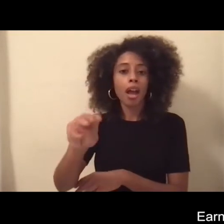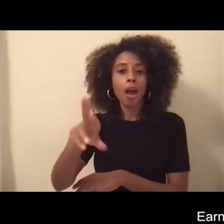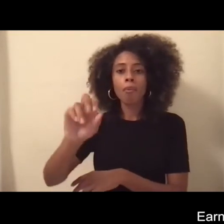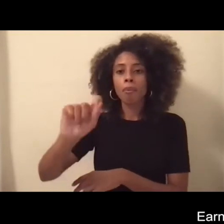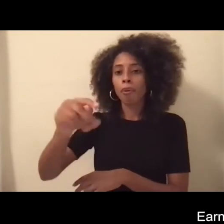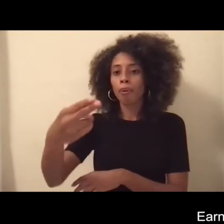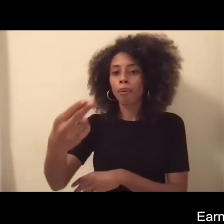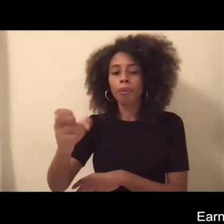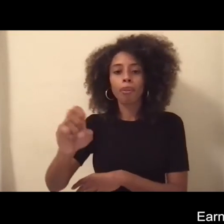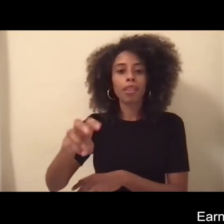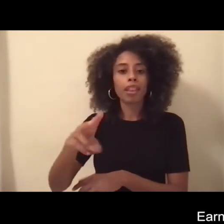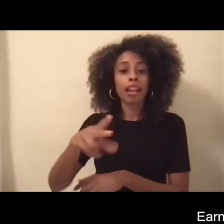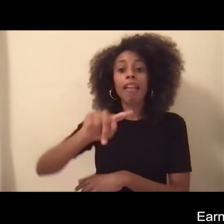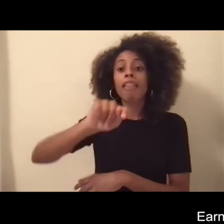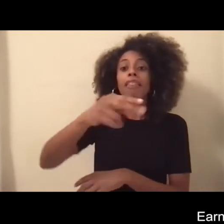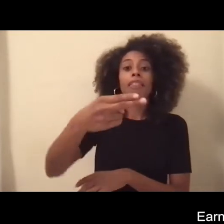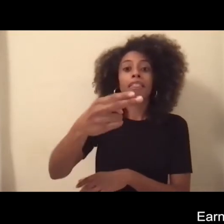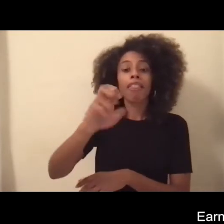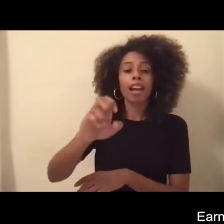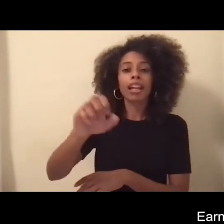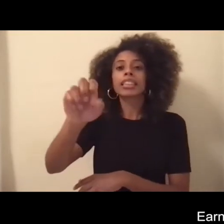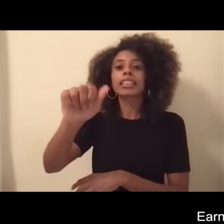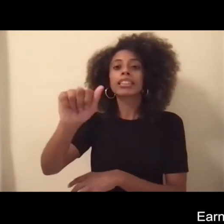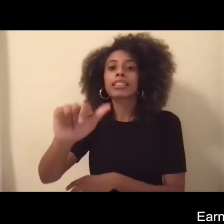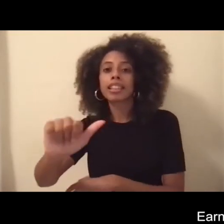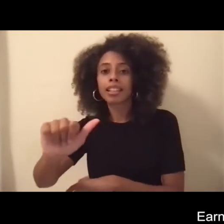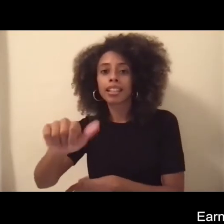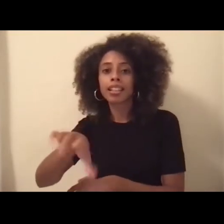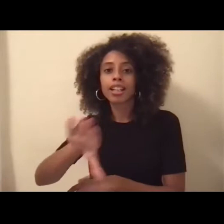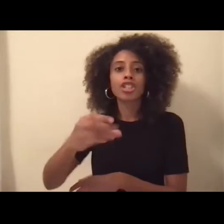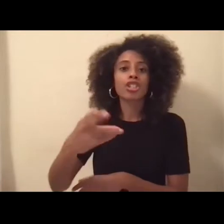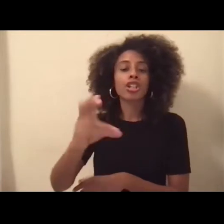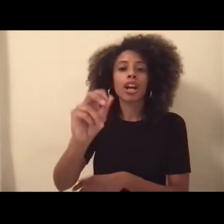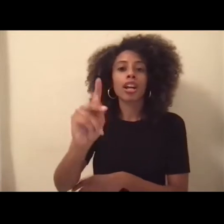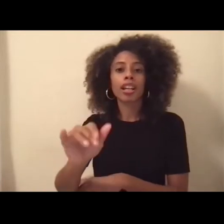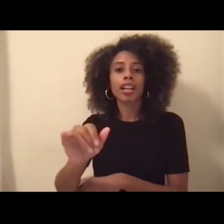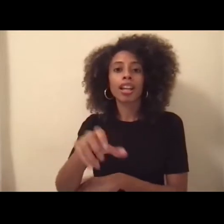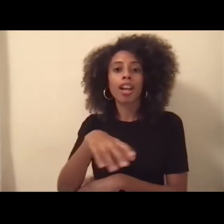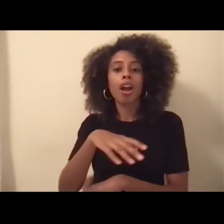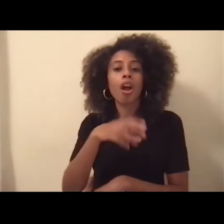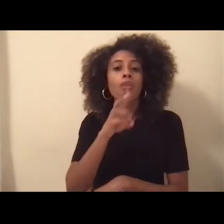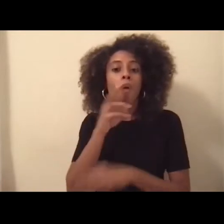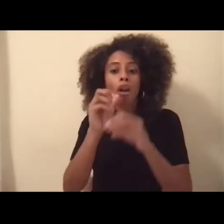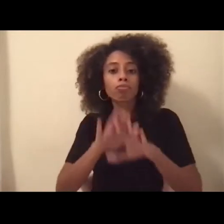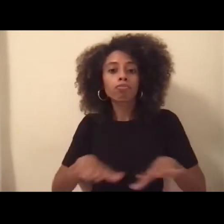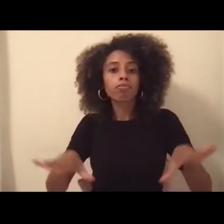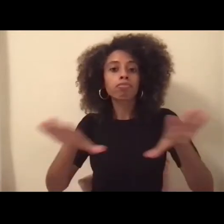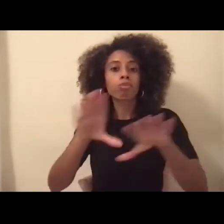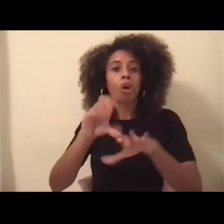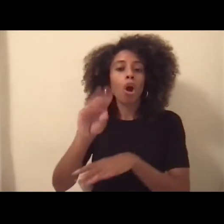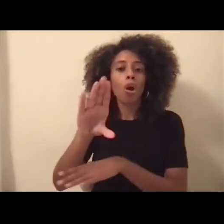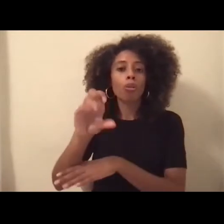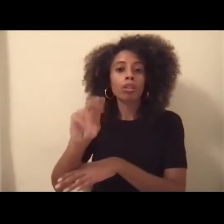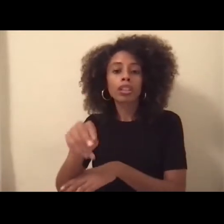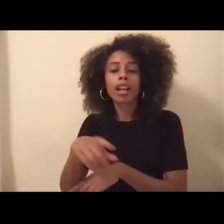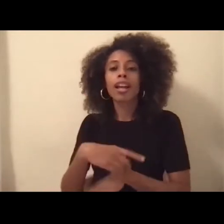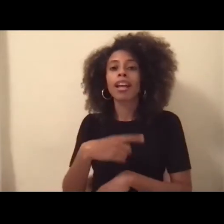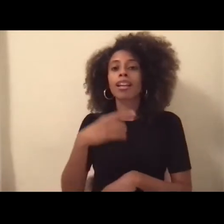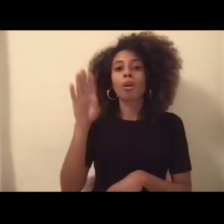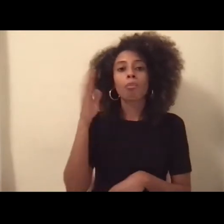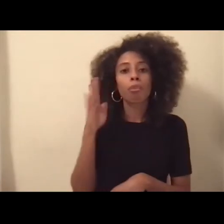sea, yes, the sea, Chucky, Ocean Blue, Red, Mom,